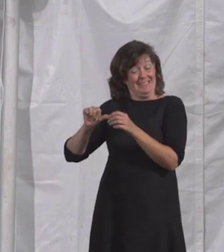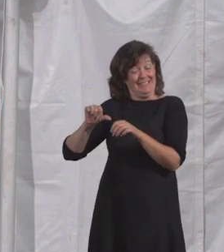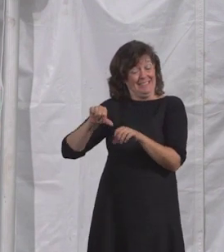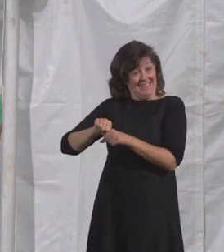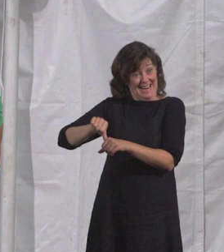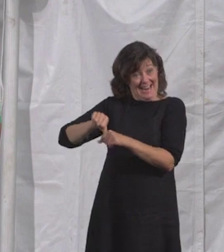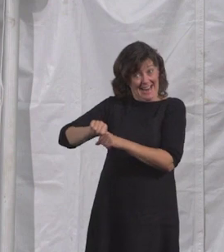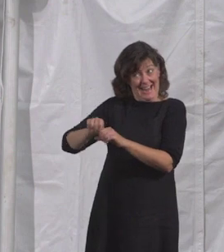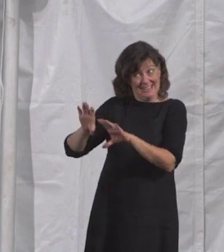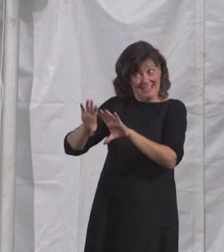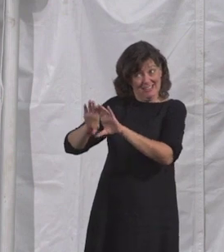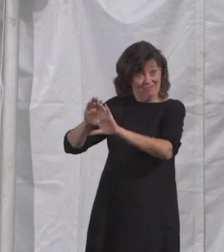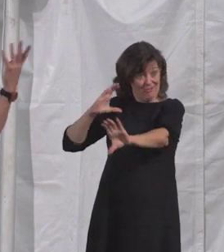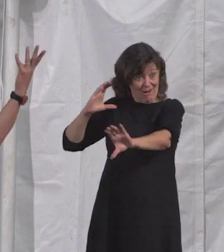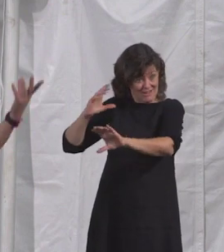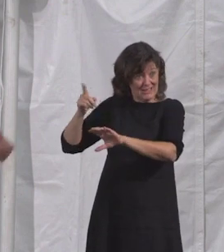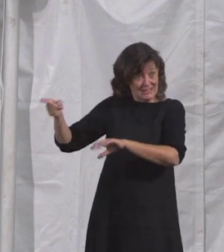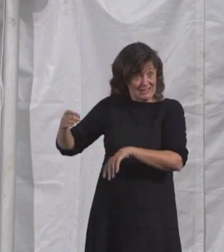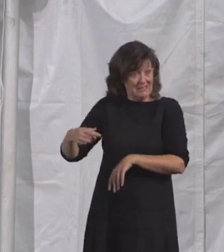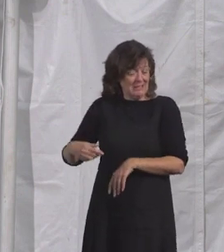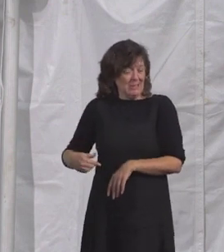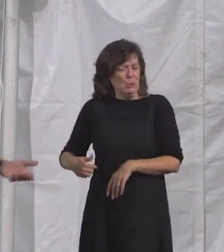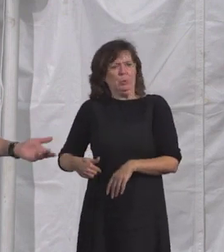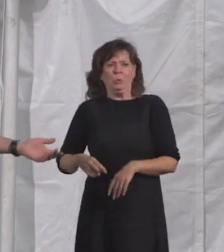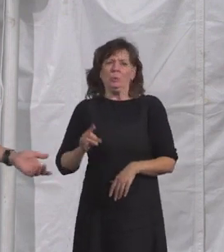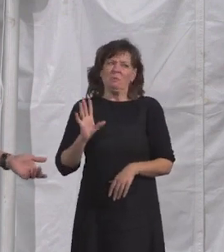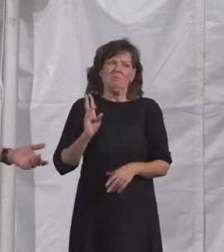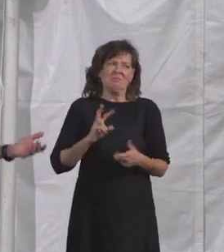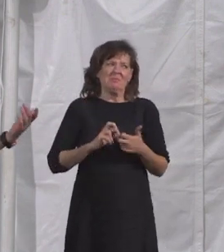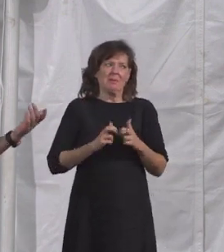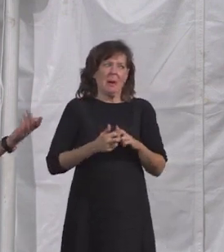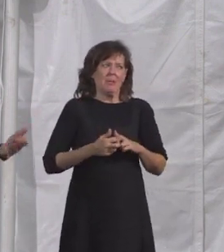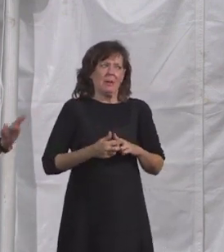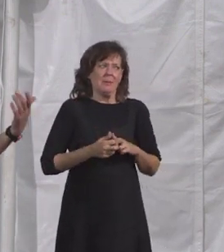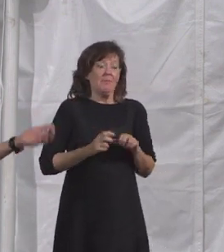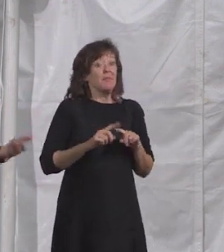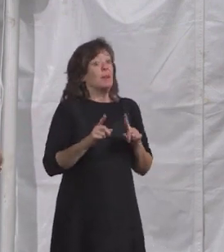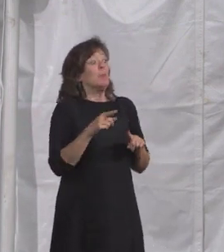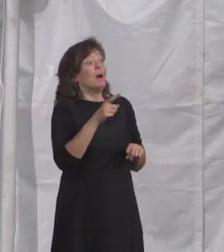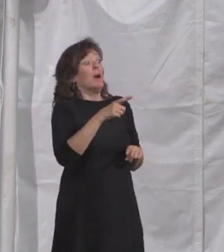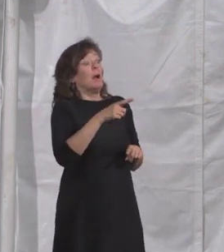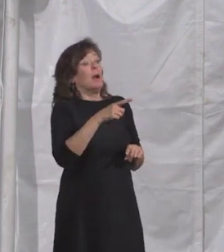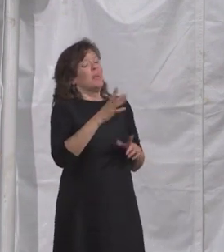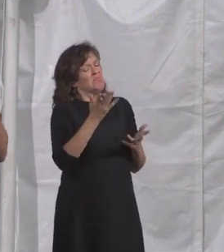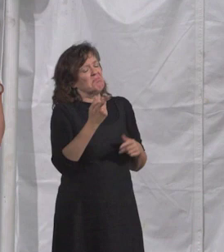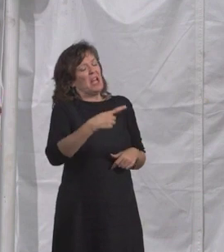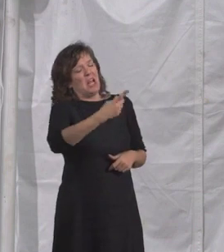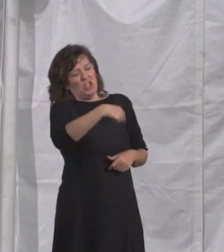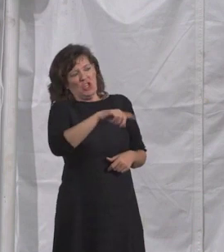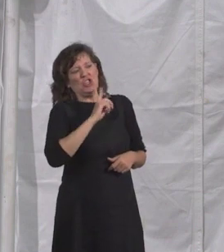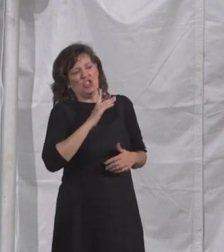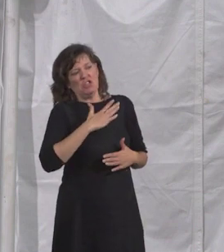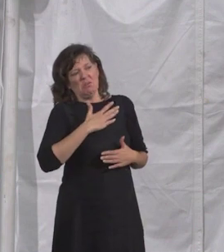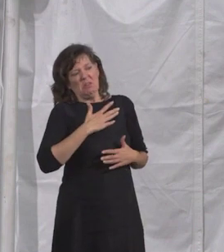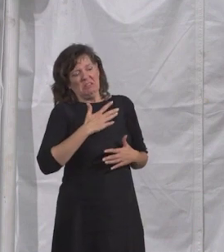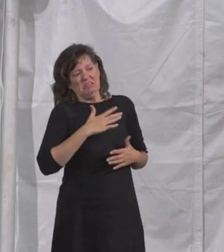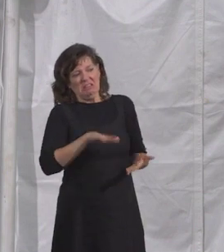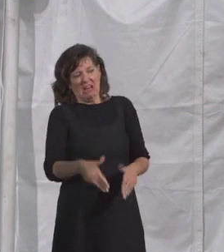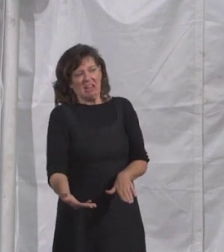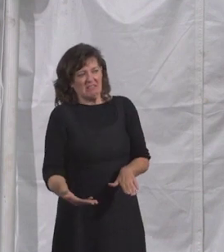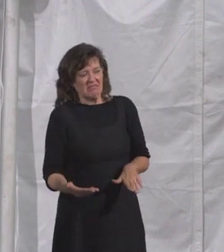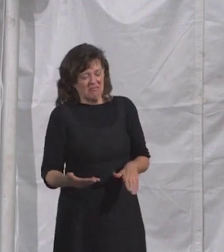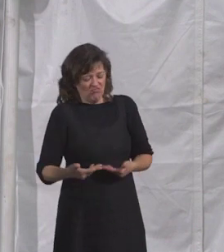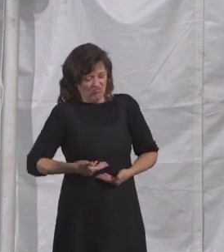and that tanker truck were leaking, you know, boom. But you'd be fine. Well, no, you'd be gone from your waist up and your ankles down.